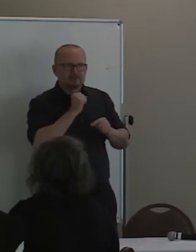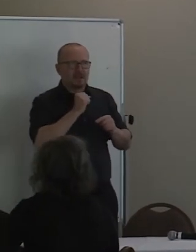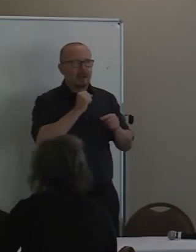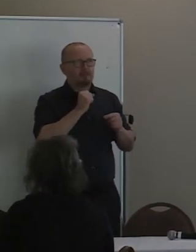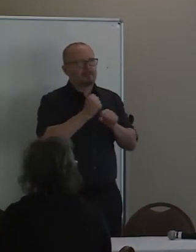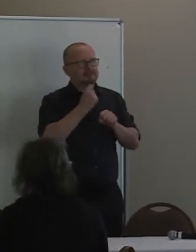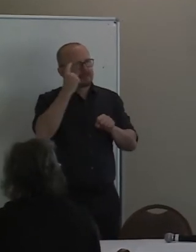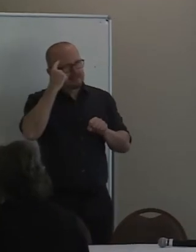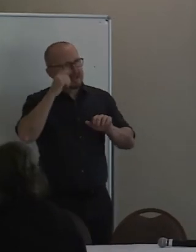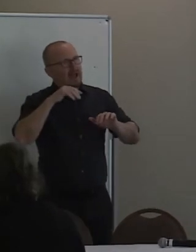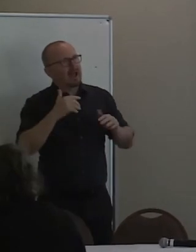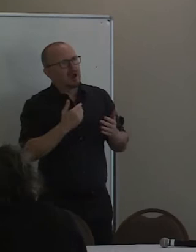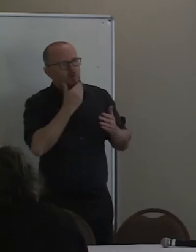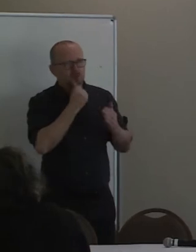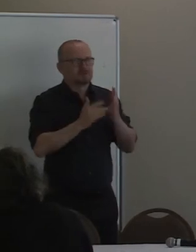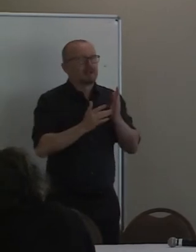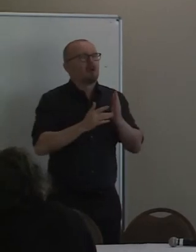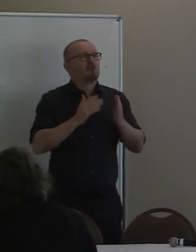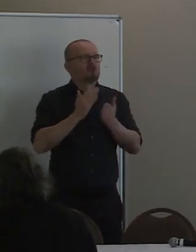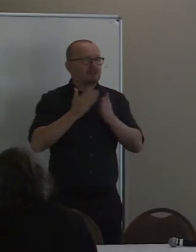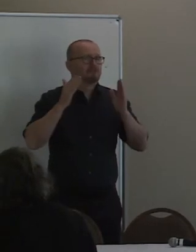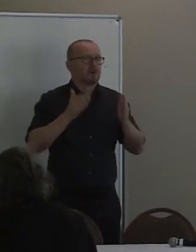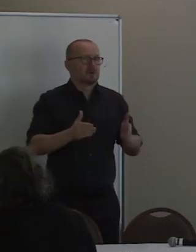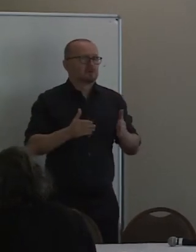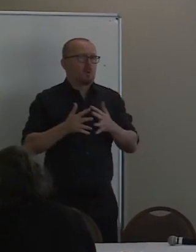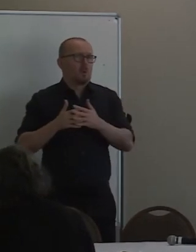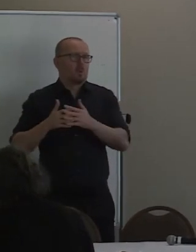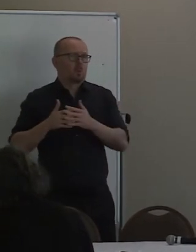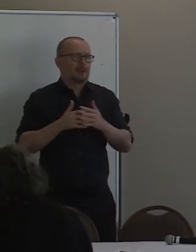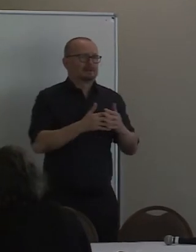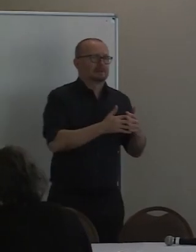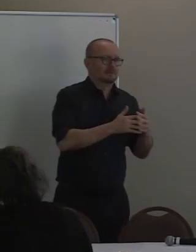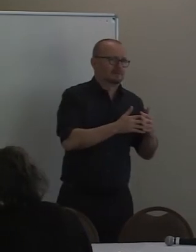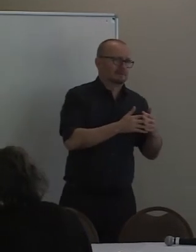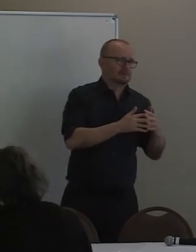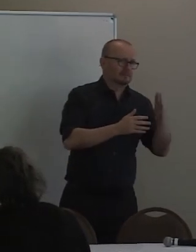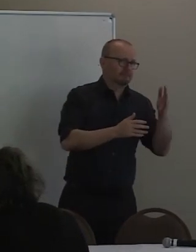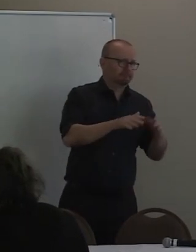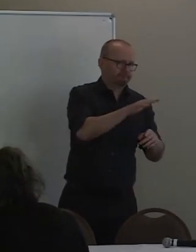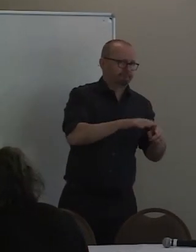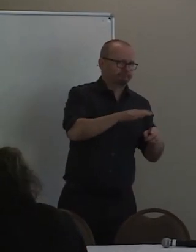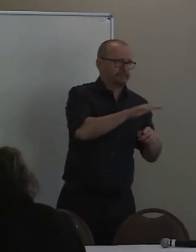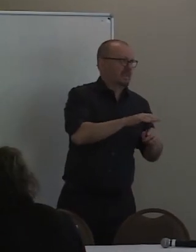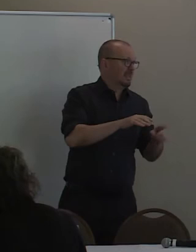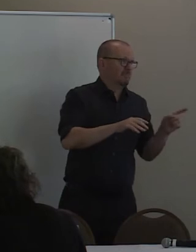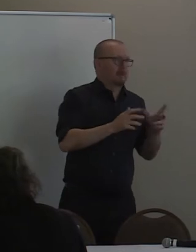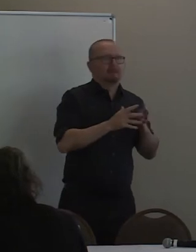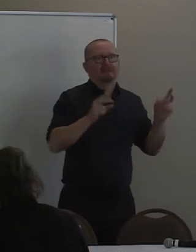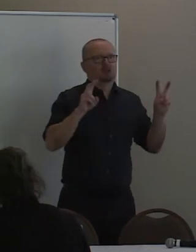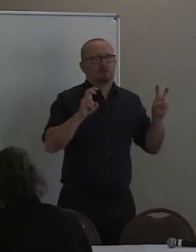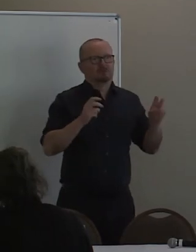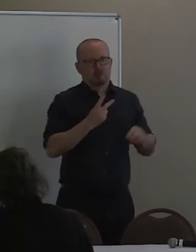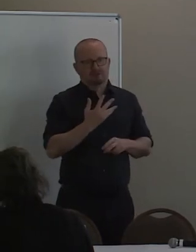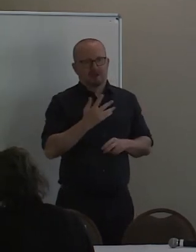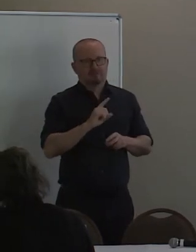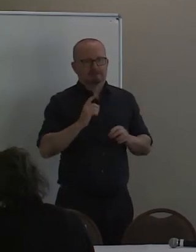specifically in English-speaking Western context. This is a ridiculously huge topic for 25 minutes, and what I'm